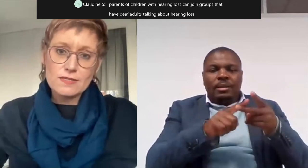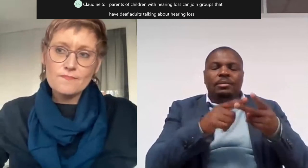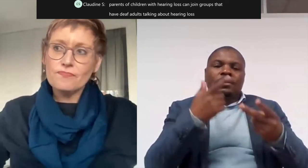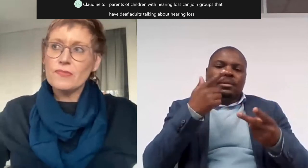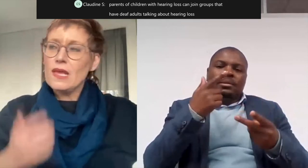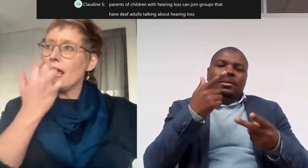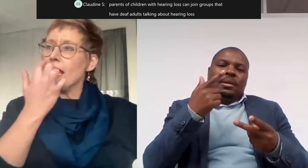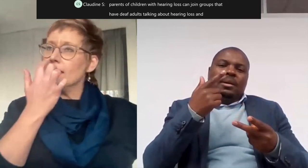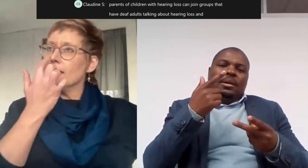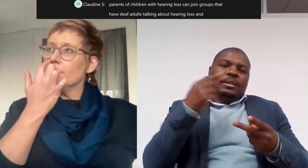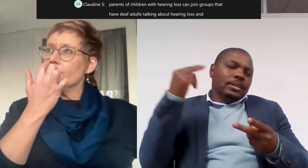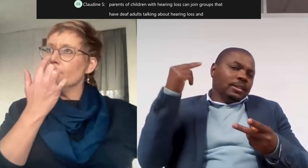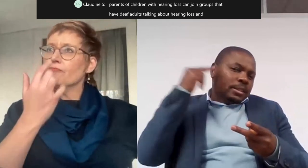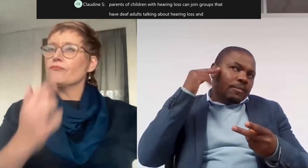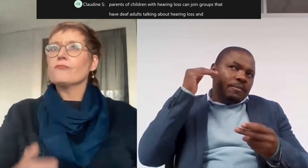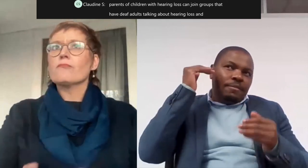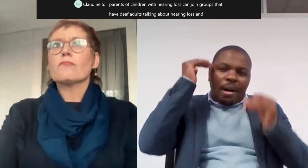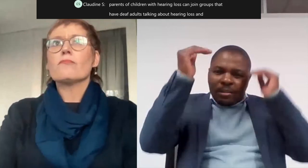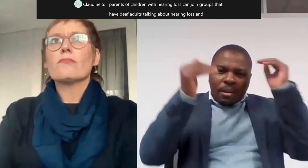hearing loss. And